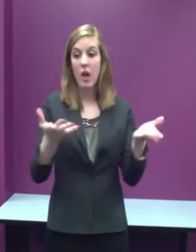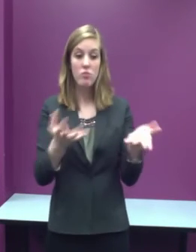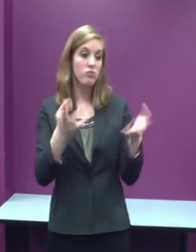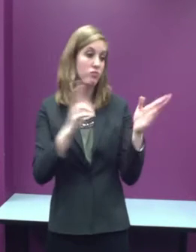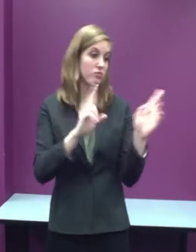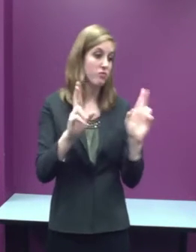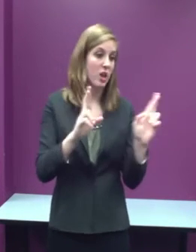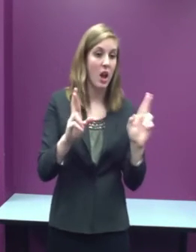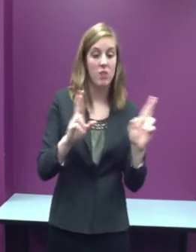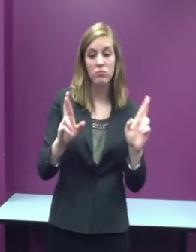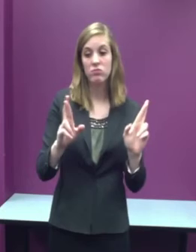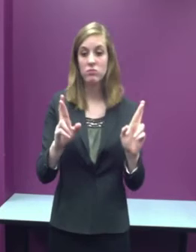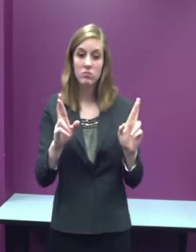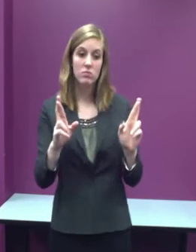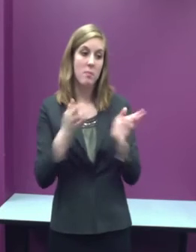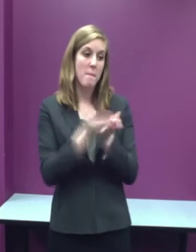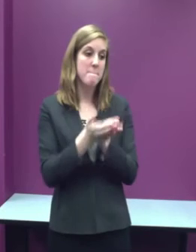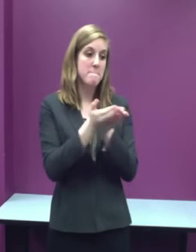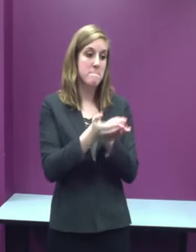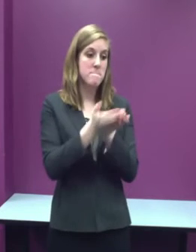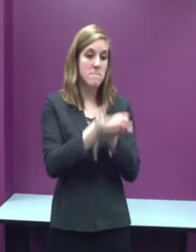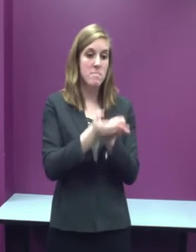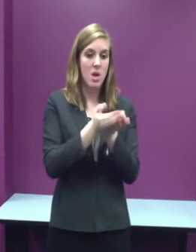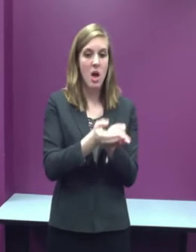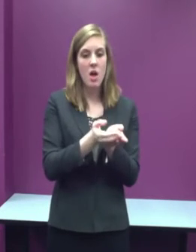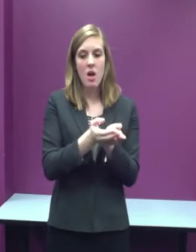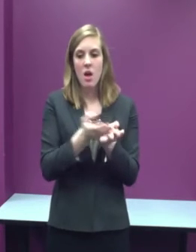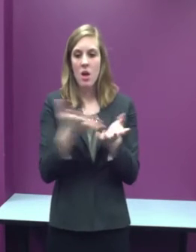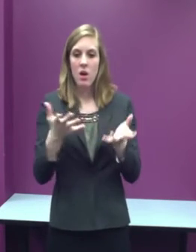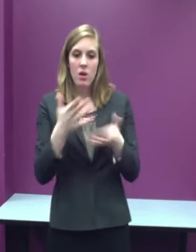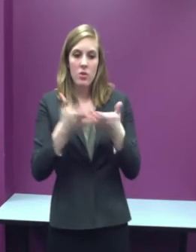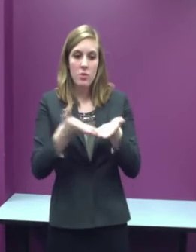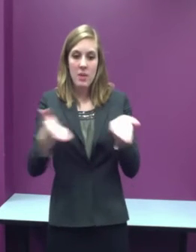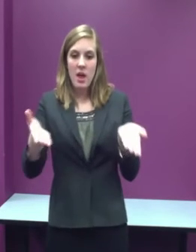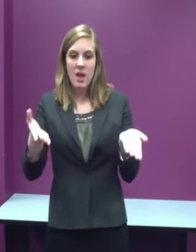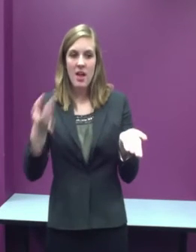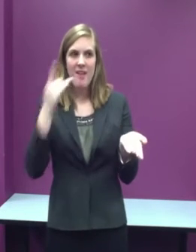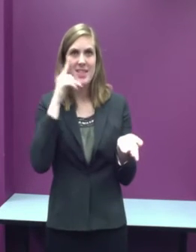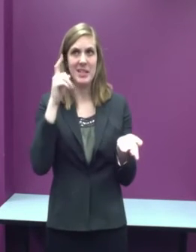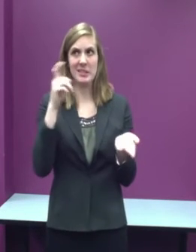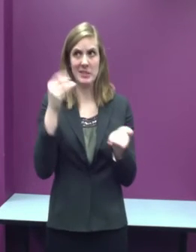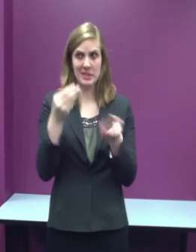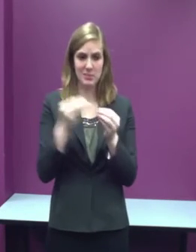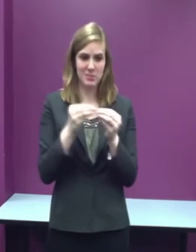provisions, though not as much as I think necessary for the multitude of Indians through which we must pass.